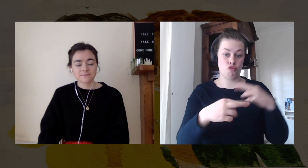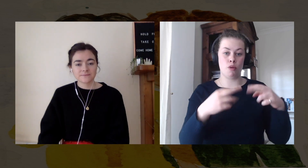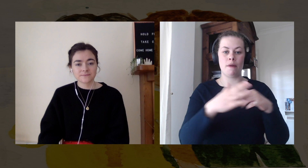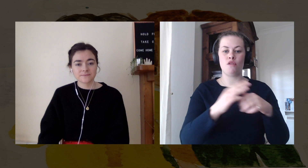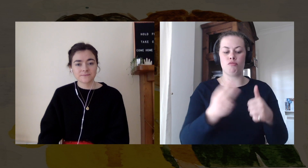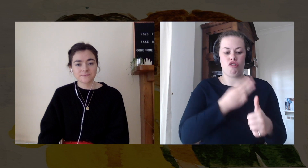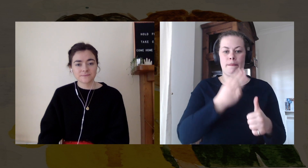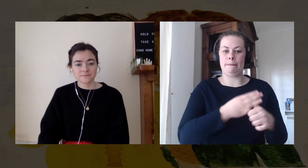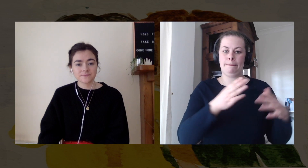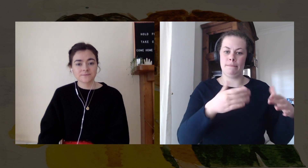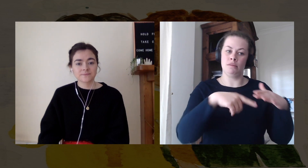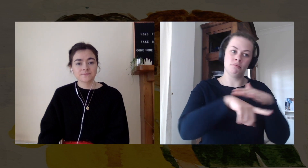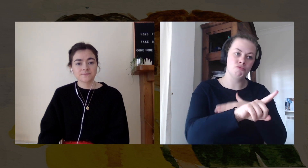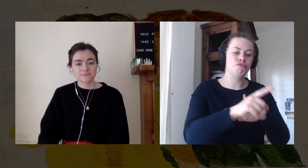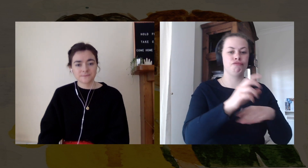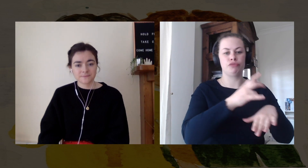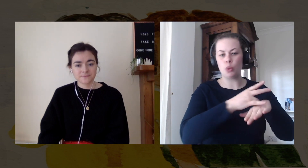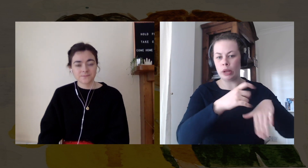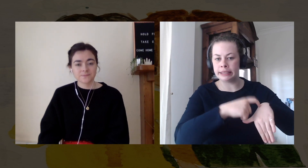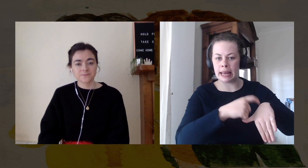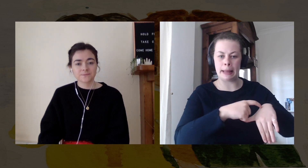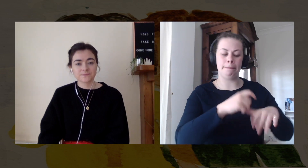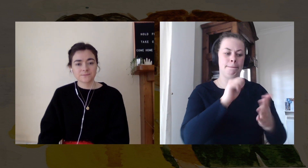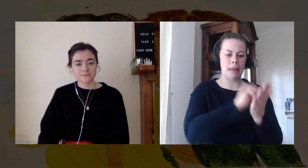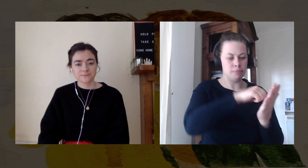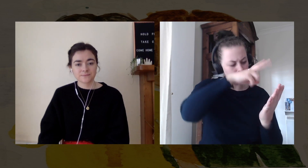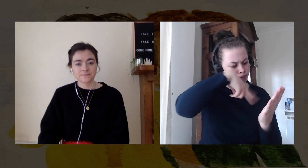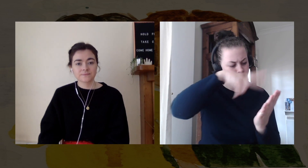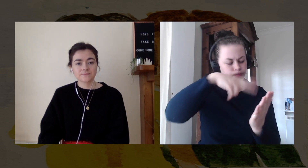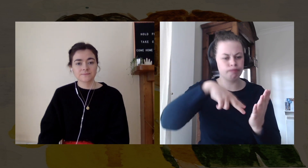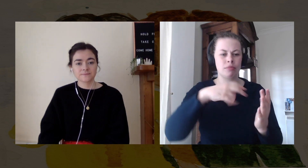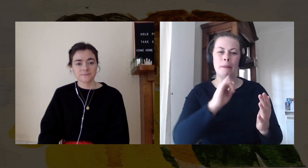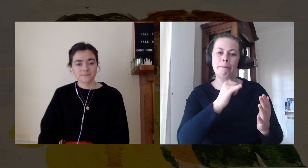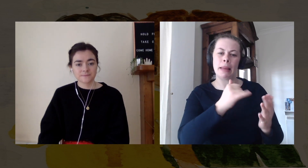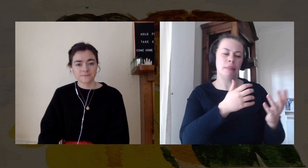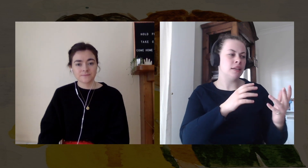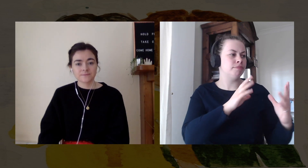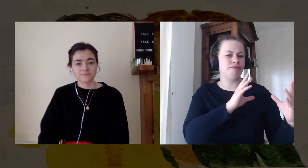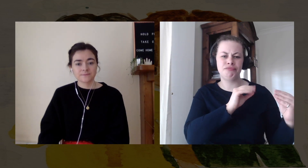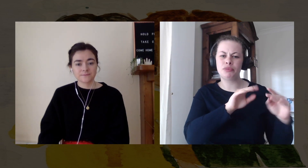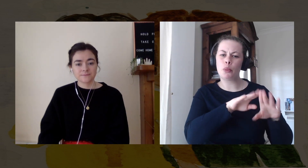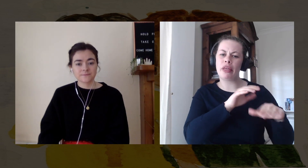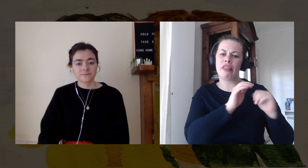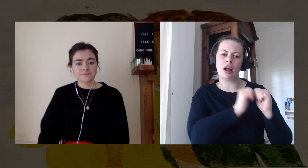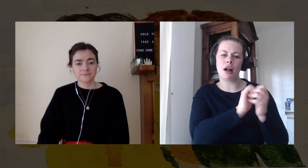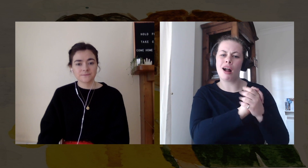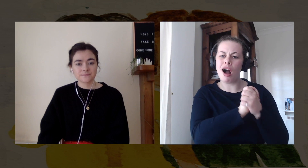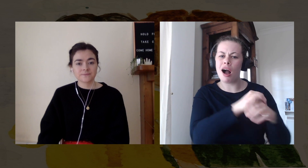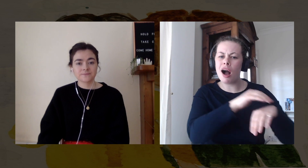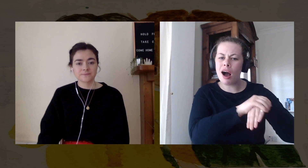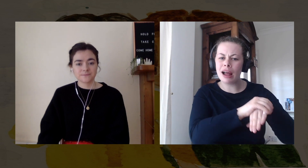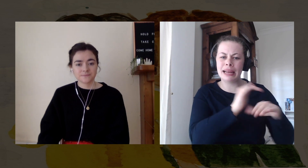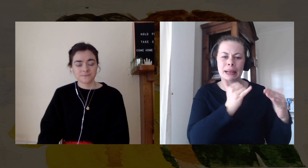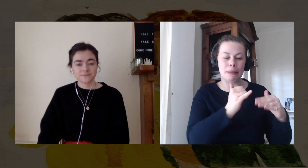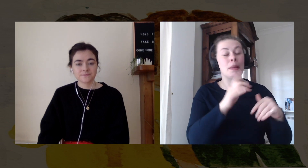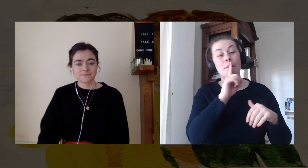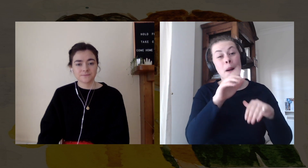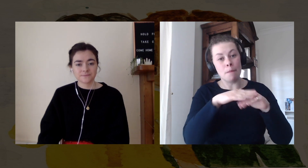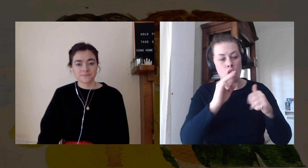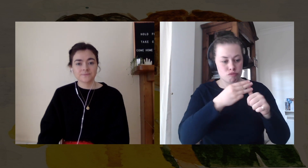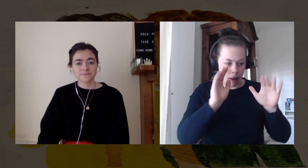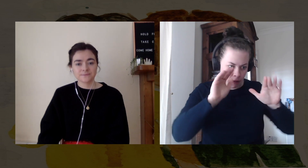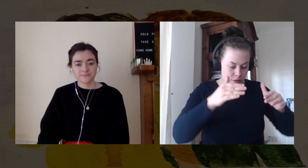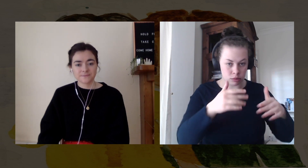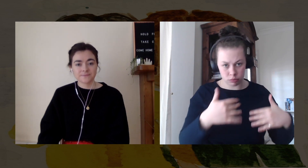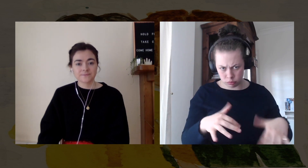at your documents, maybe chat with your colleague, but more, it was literally focused on your prep, which is amazing. They had a room, now this conference was 5